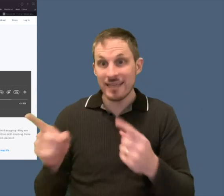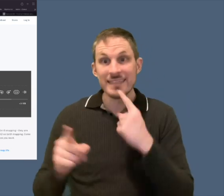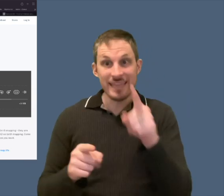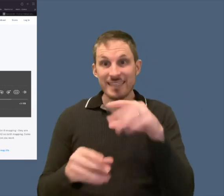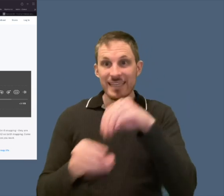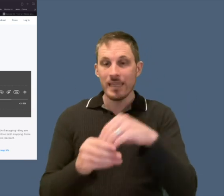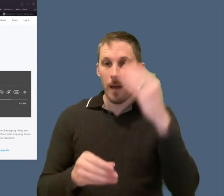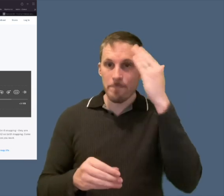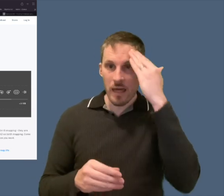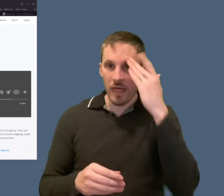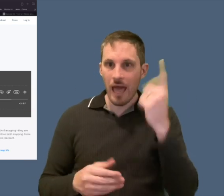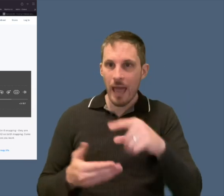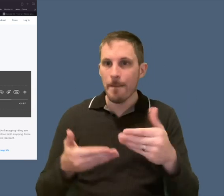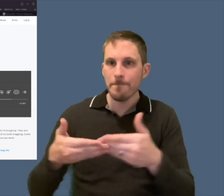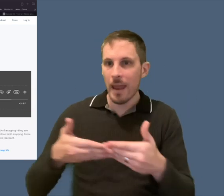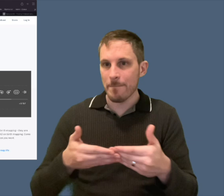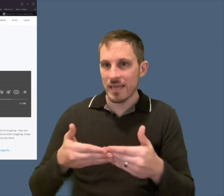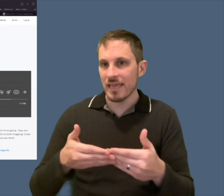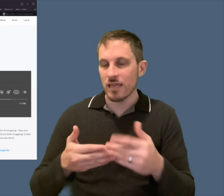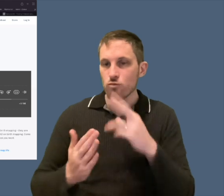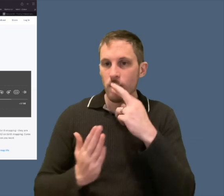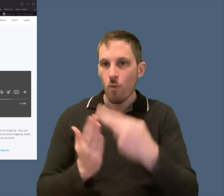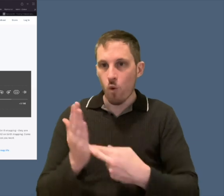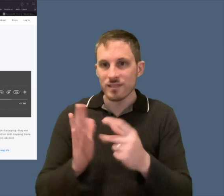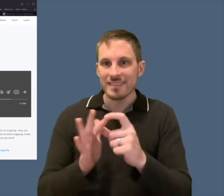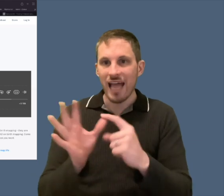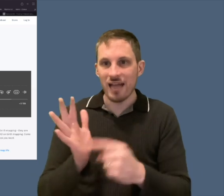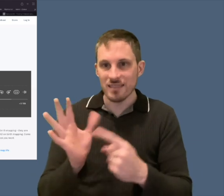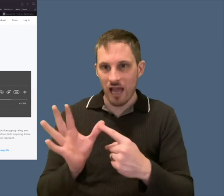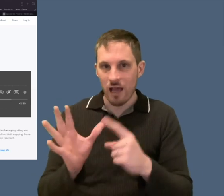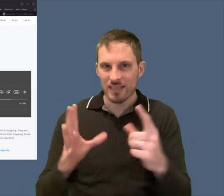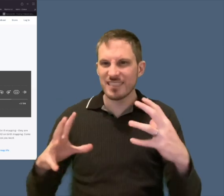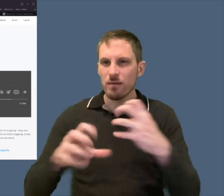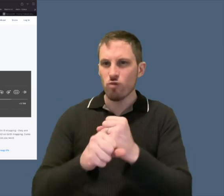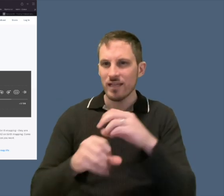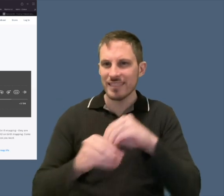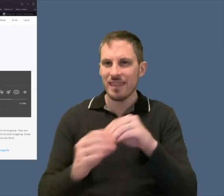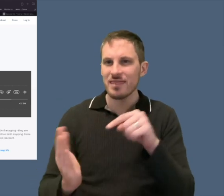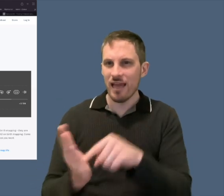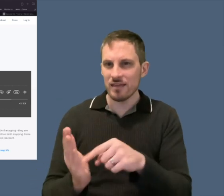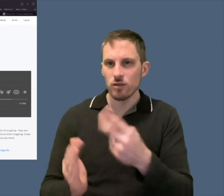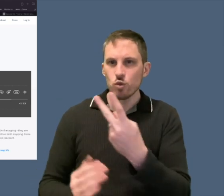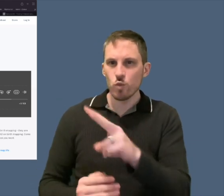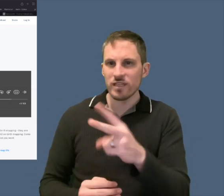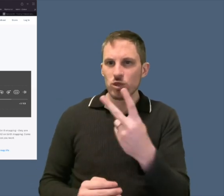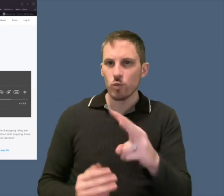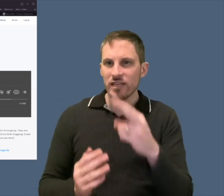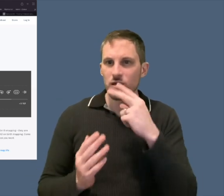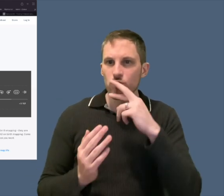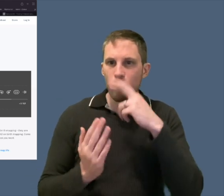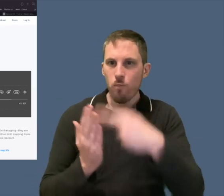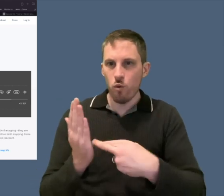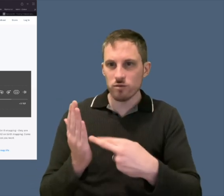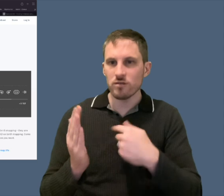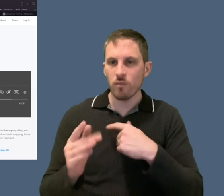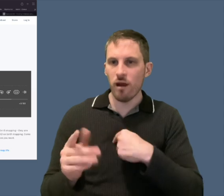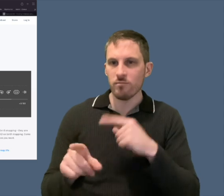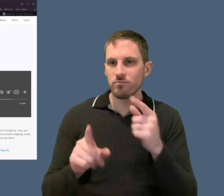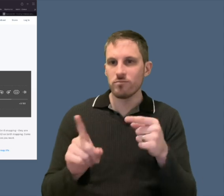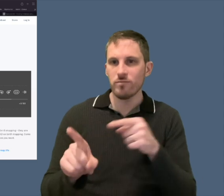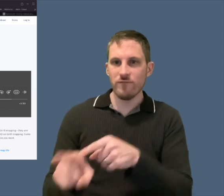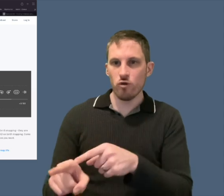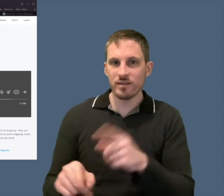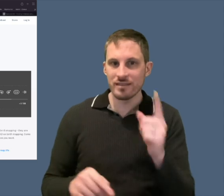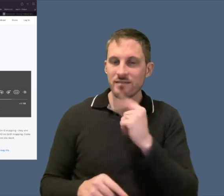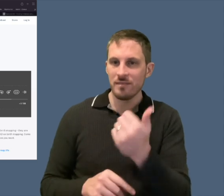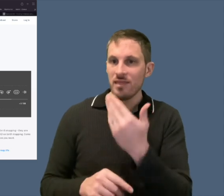mother and baby report data. It was summarised in the 2020 report that I'm referring to. Thank you to the